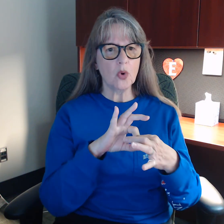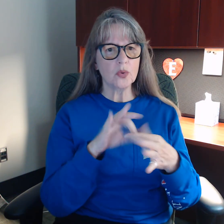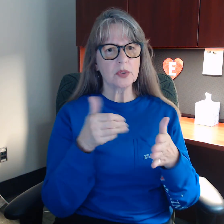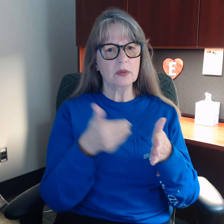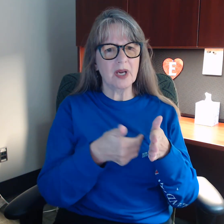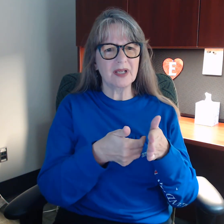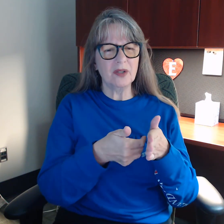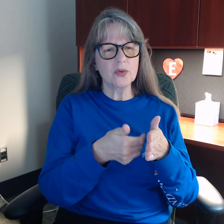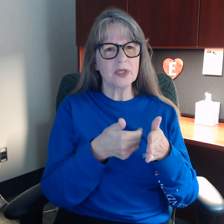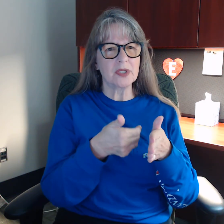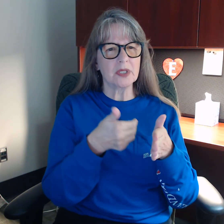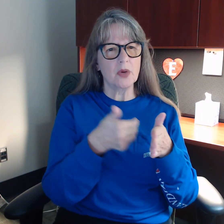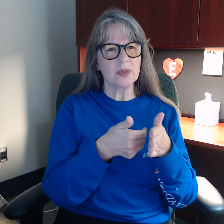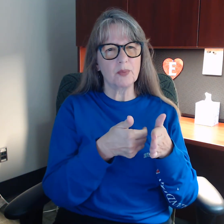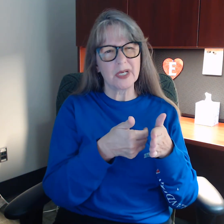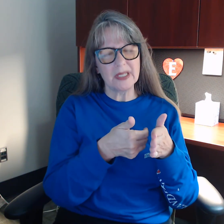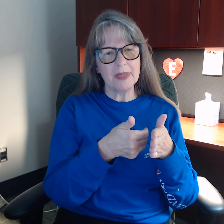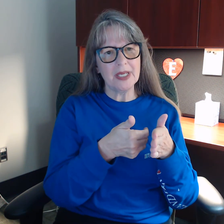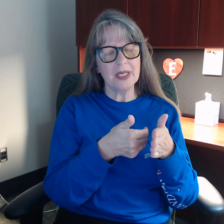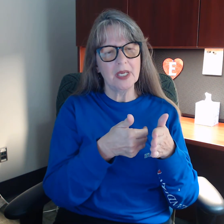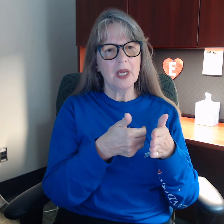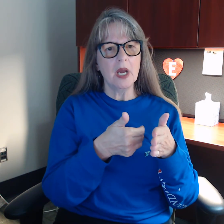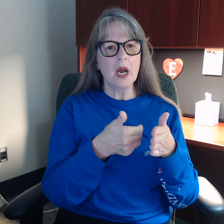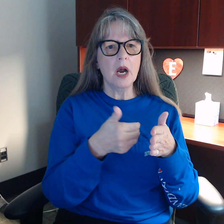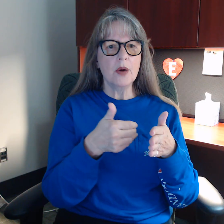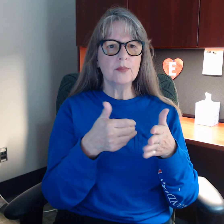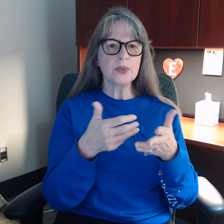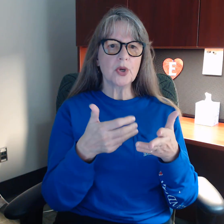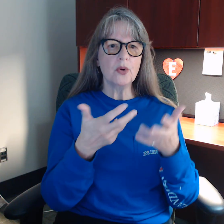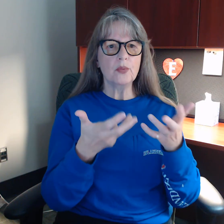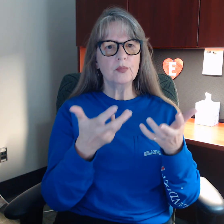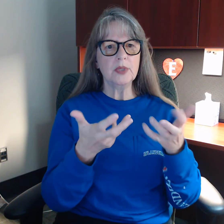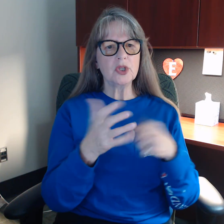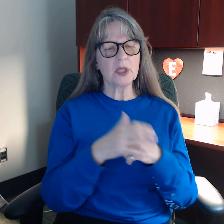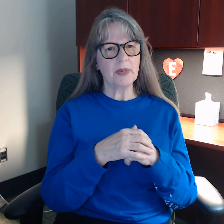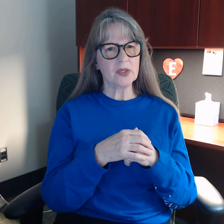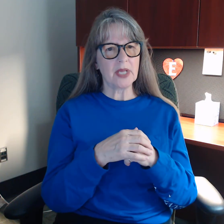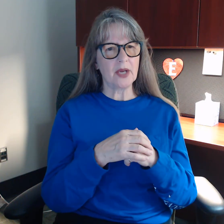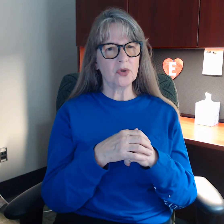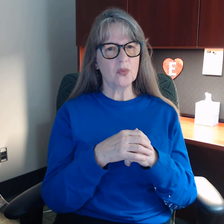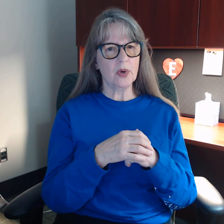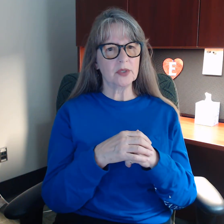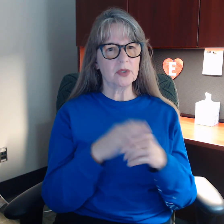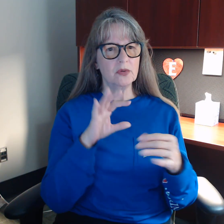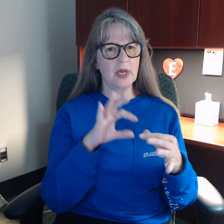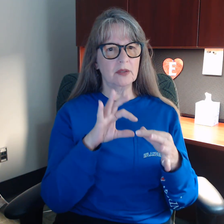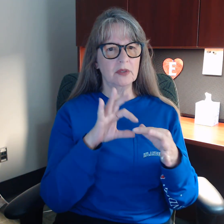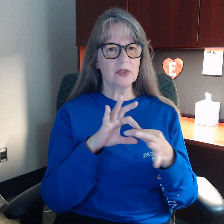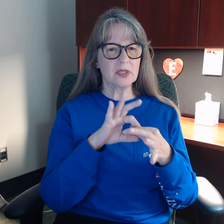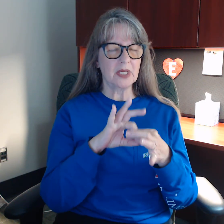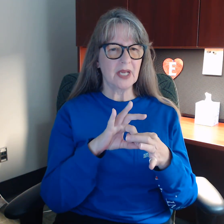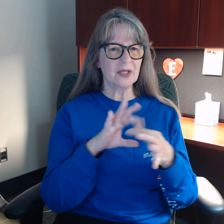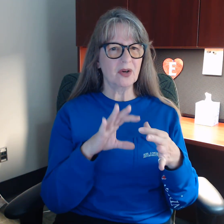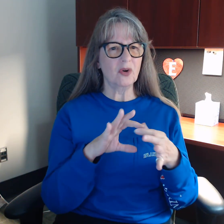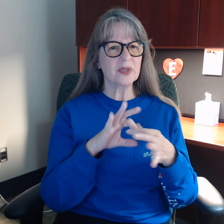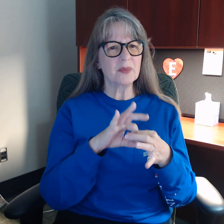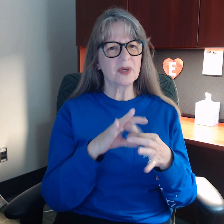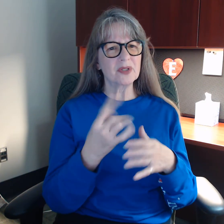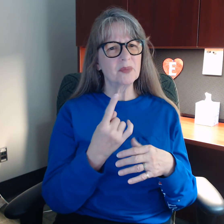close. Not close, this is close in proximity. So it just depends on how you want to do that. This is connected. Oh, is someone